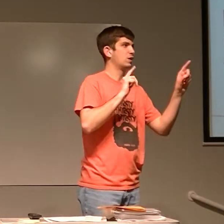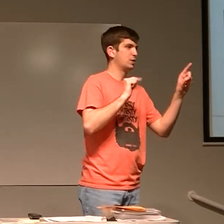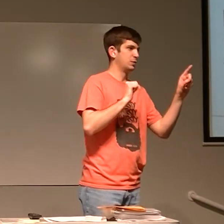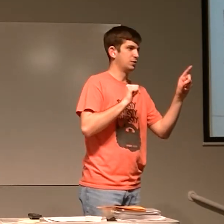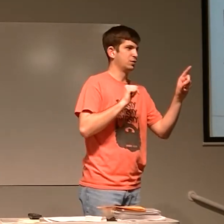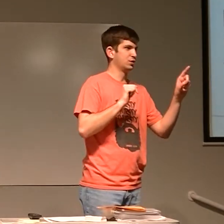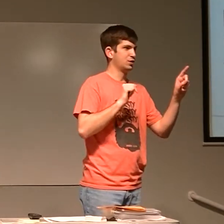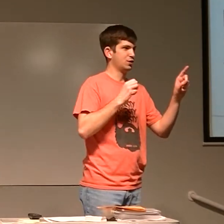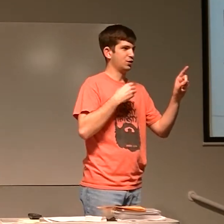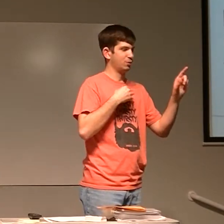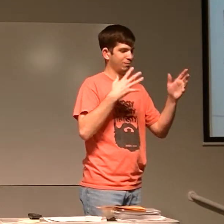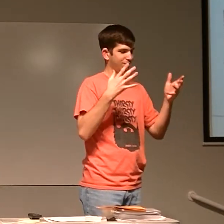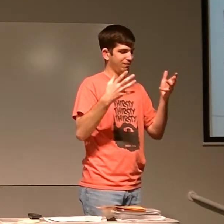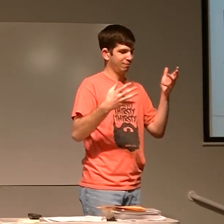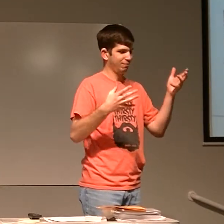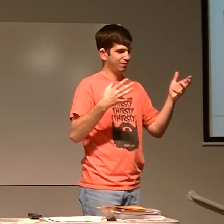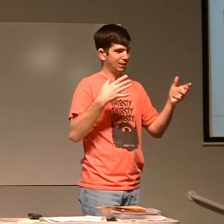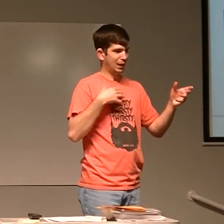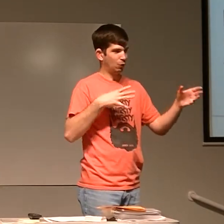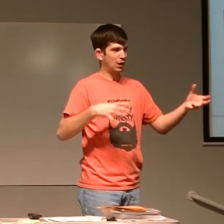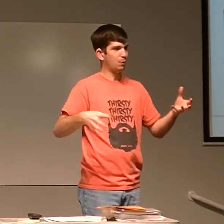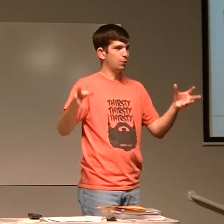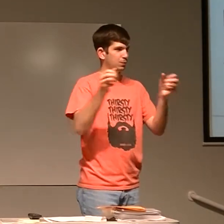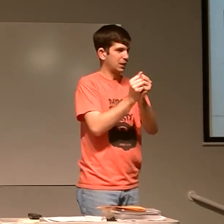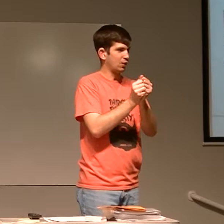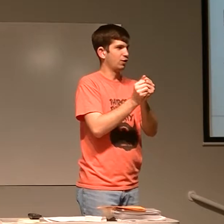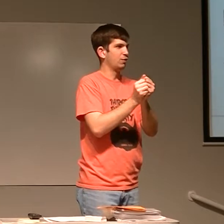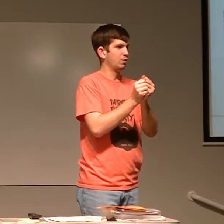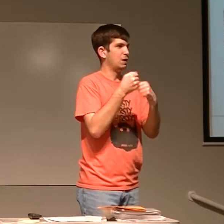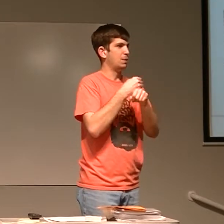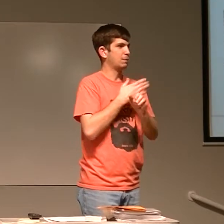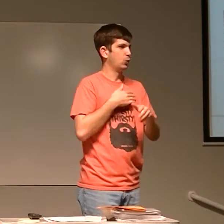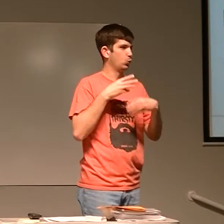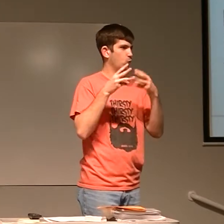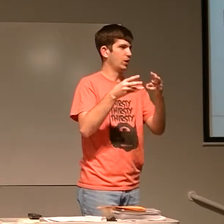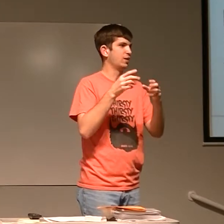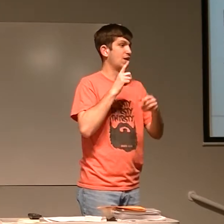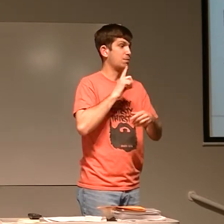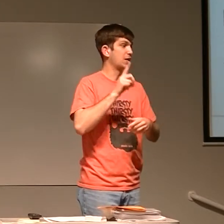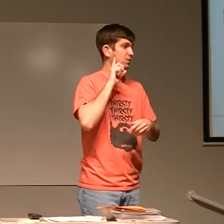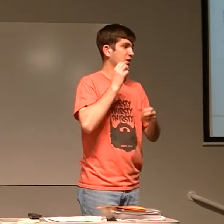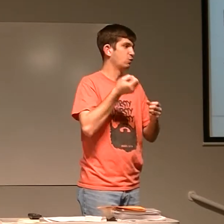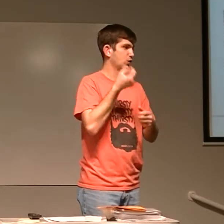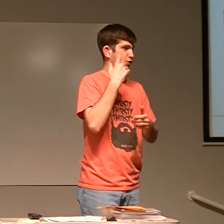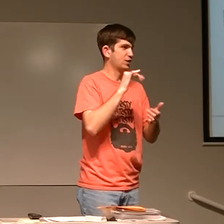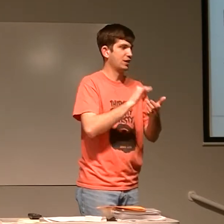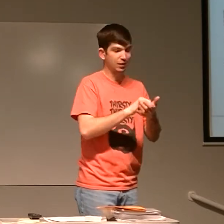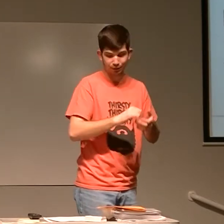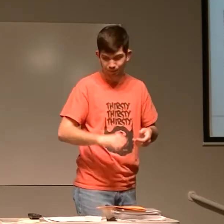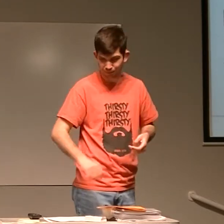Alabama. So I will kind of put it together and make my own way, and many of the deaf will understand